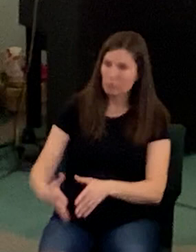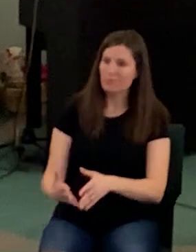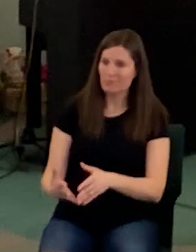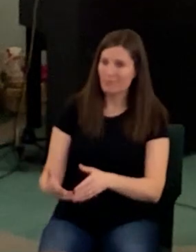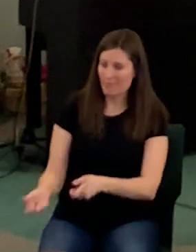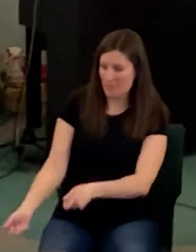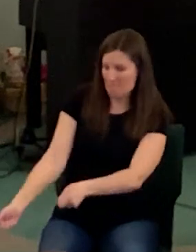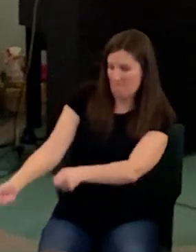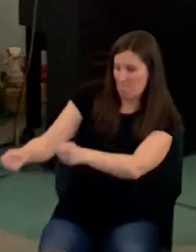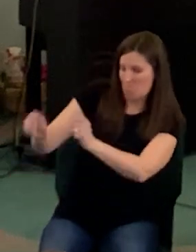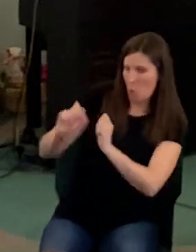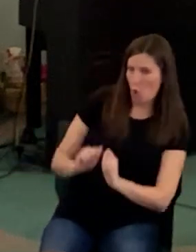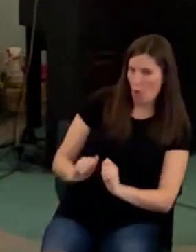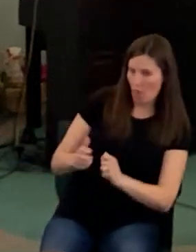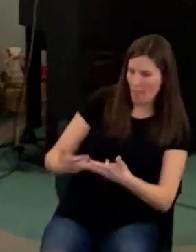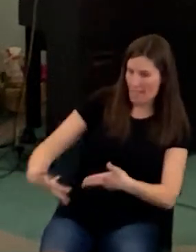doing.